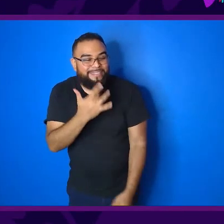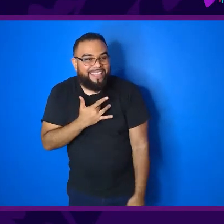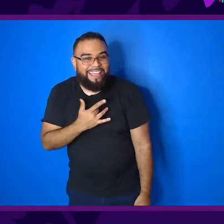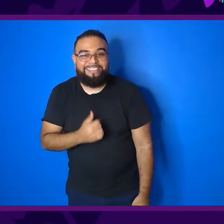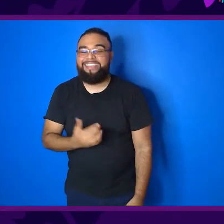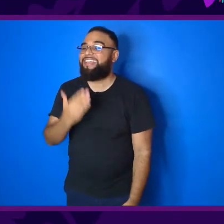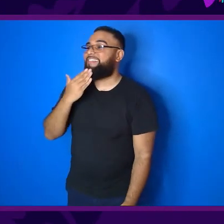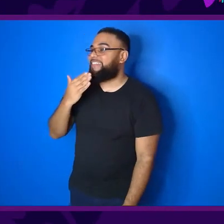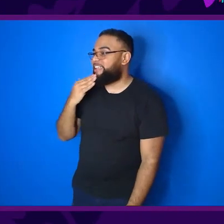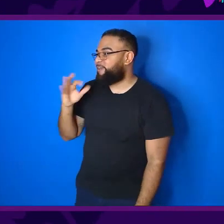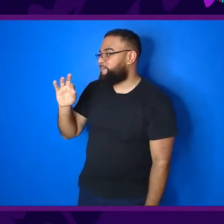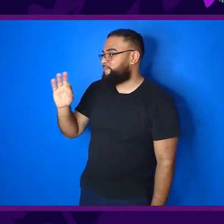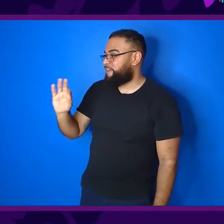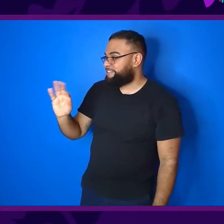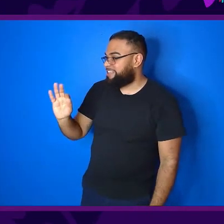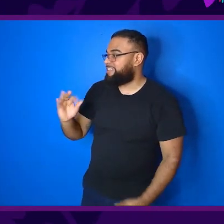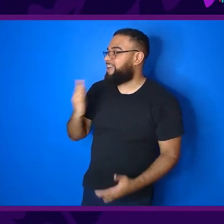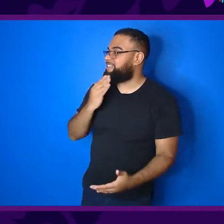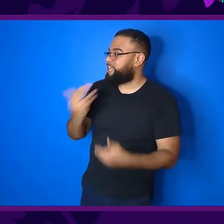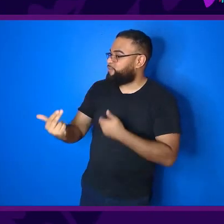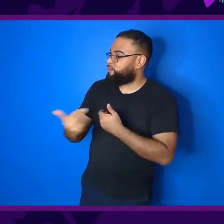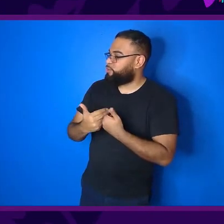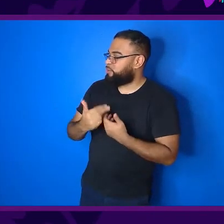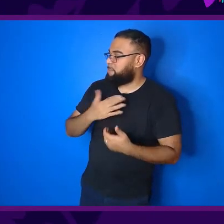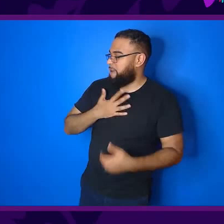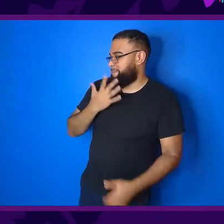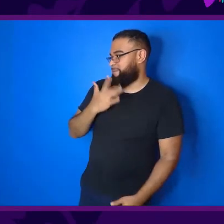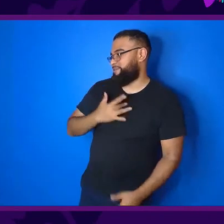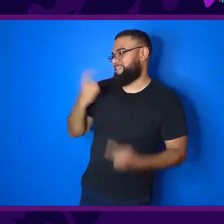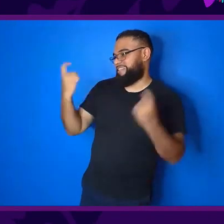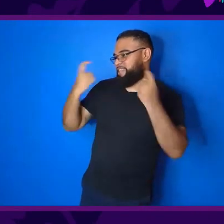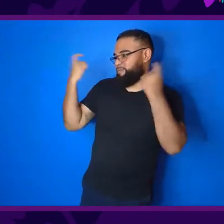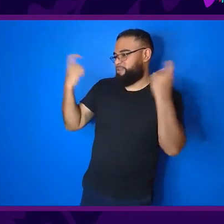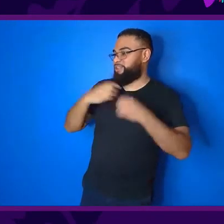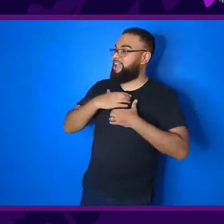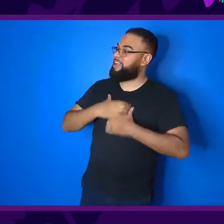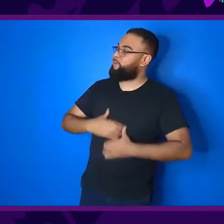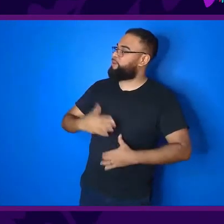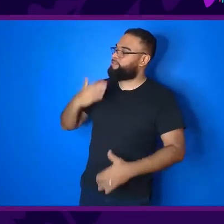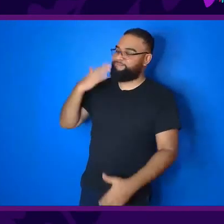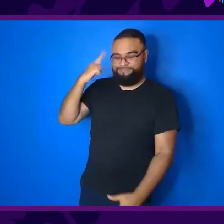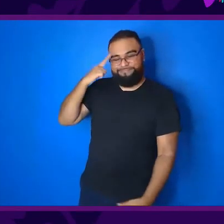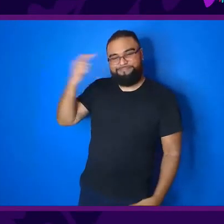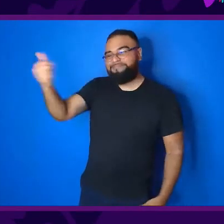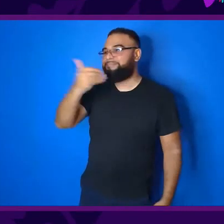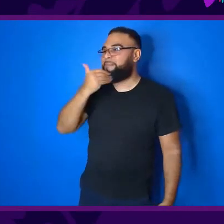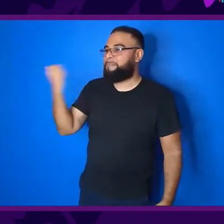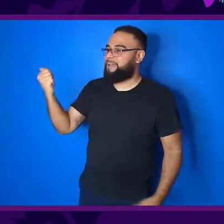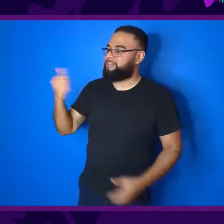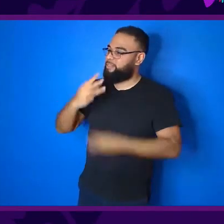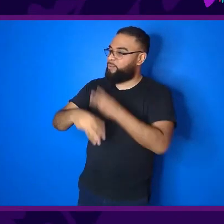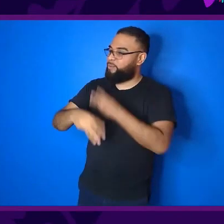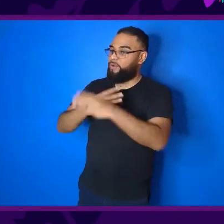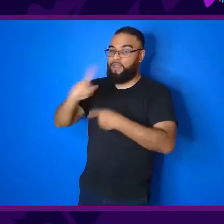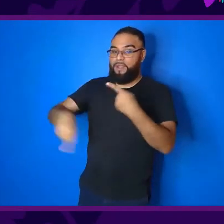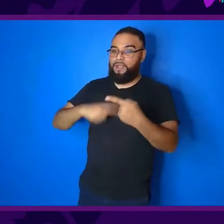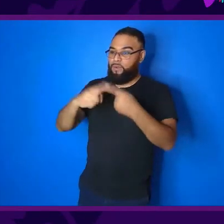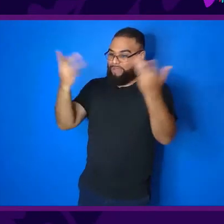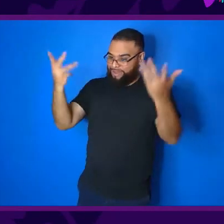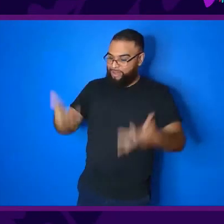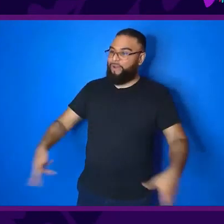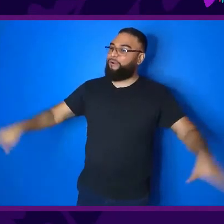joining my birthday celebration, and I wish you all the best of the world. And when this is over, hopefully we can meet in person,